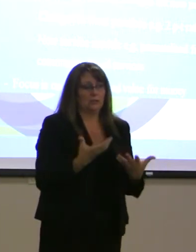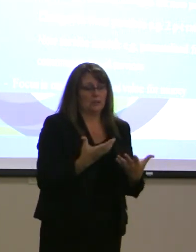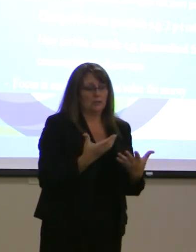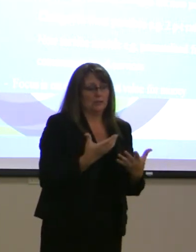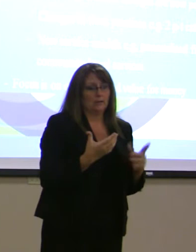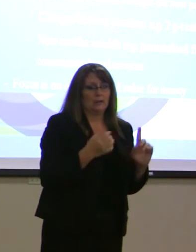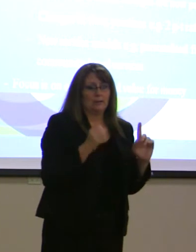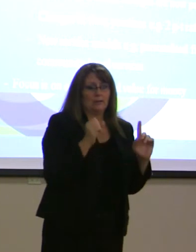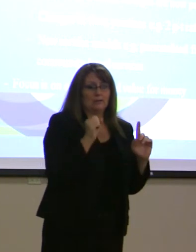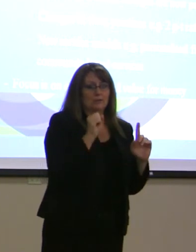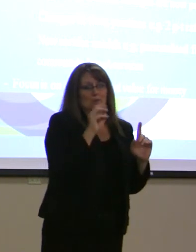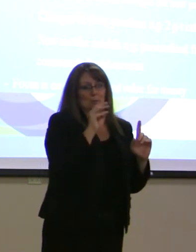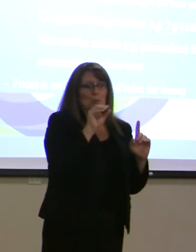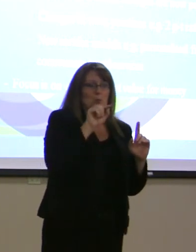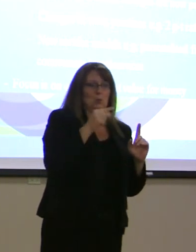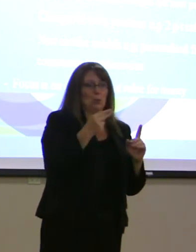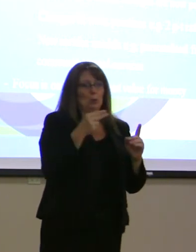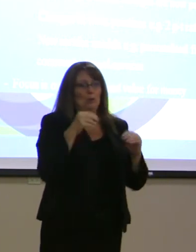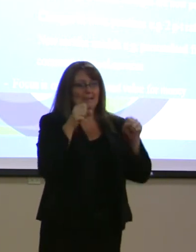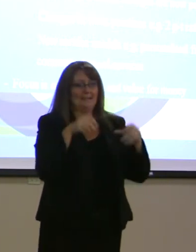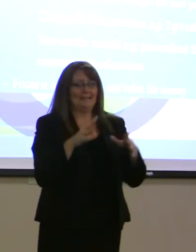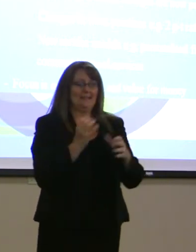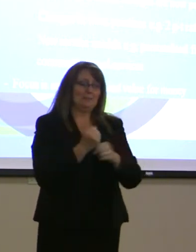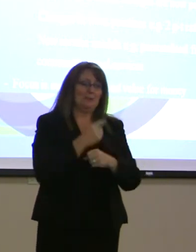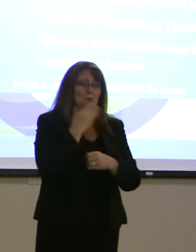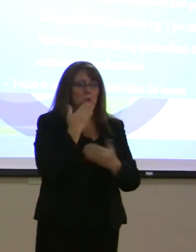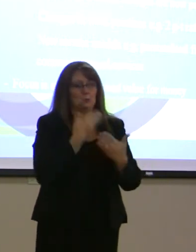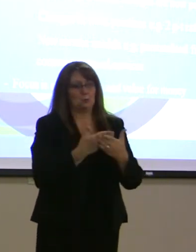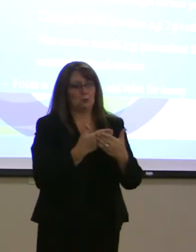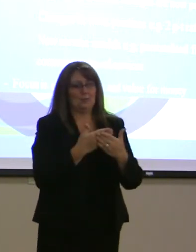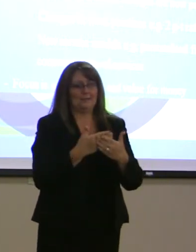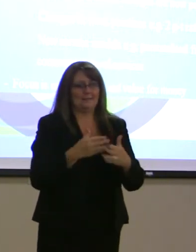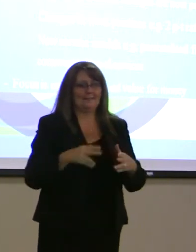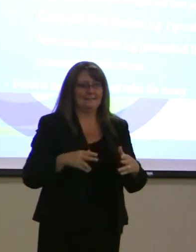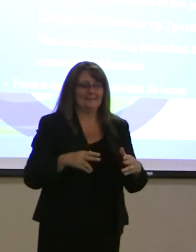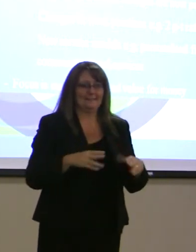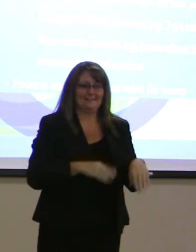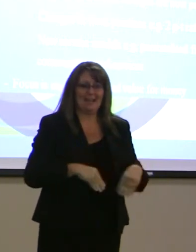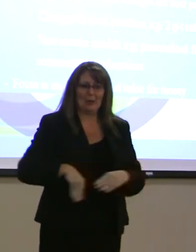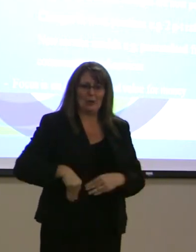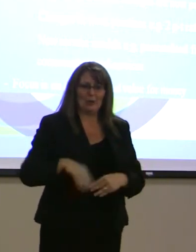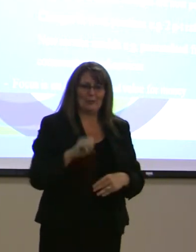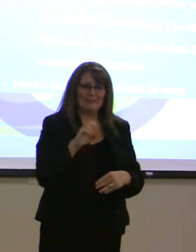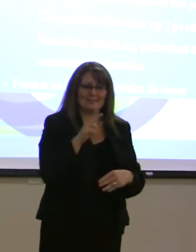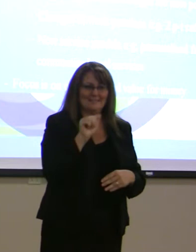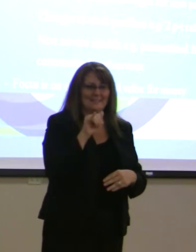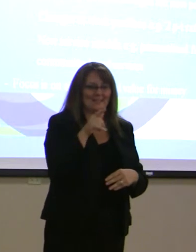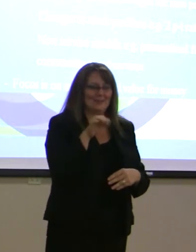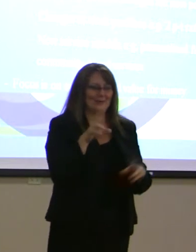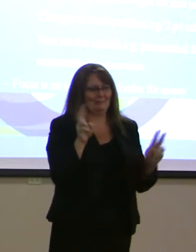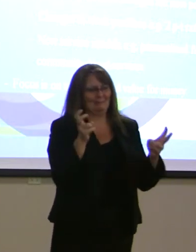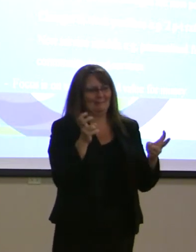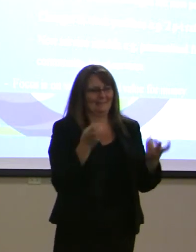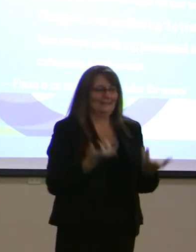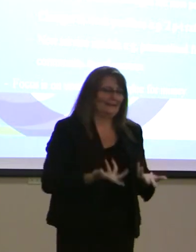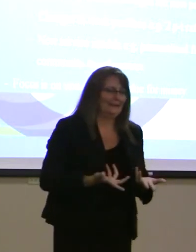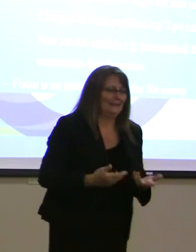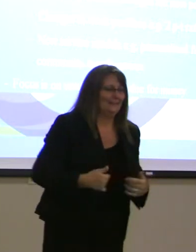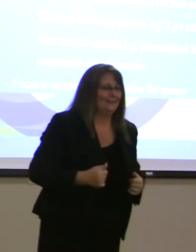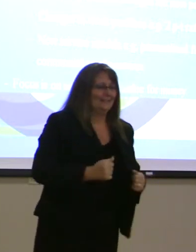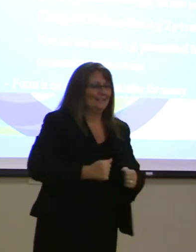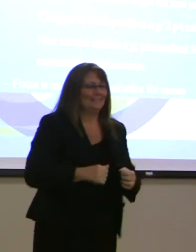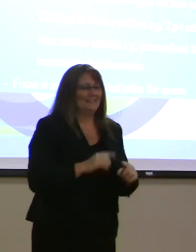poor sailor. We're used to providing services within scant resources when we have to.